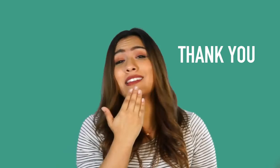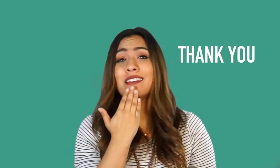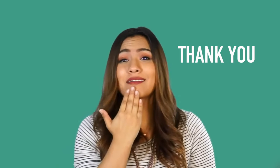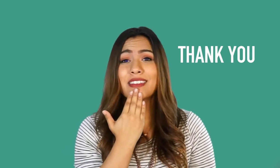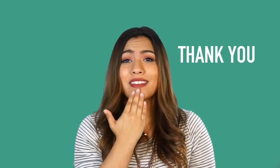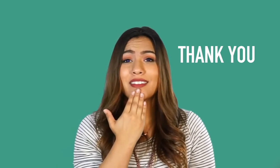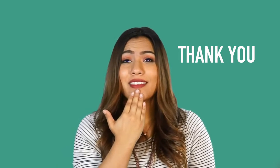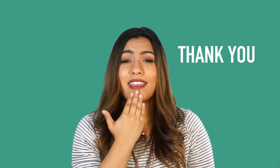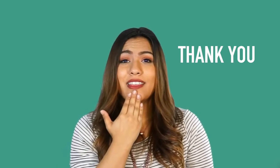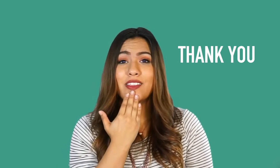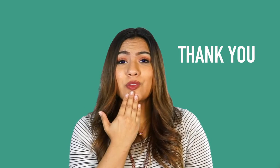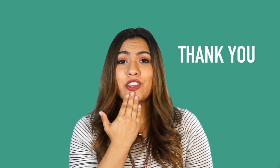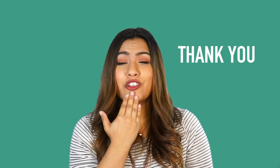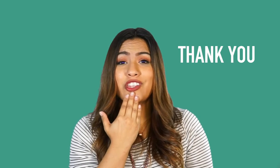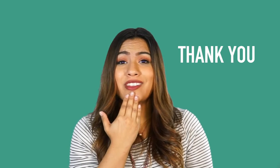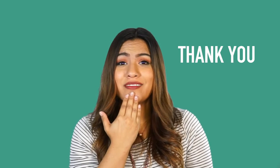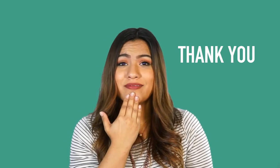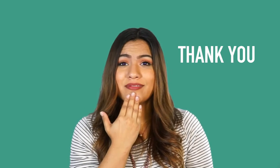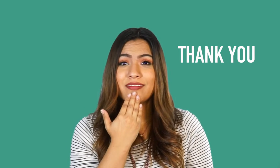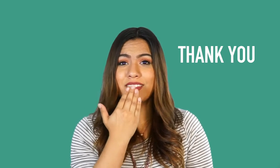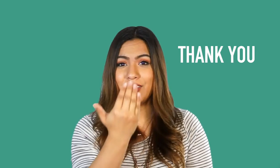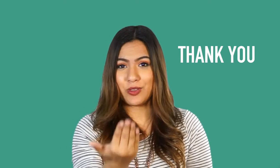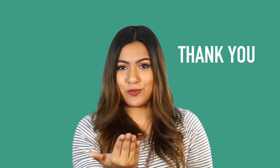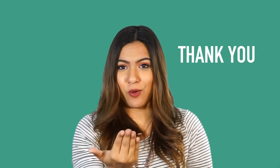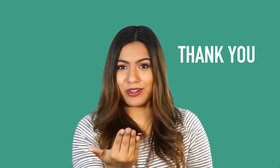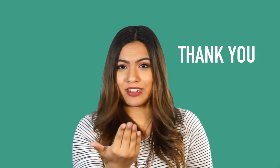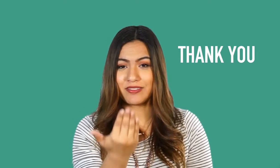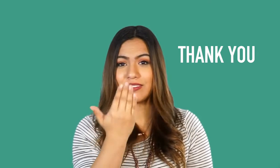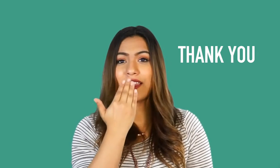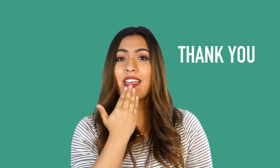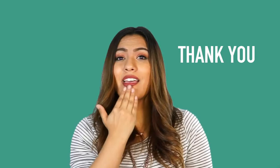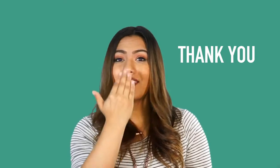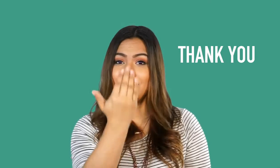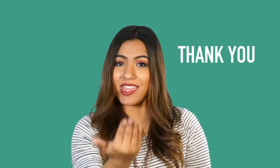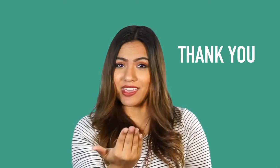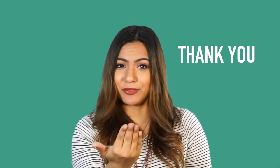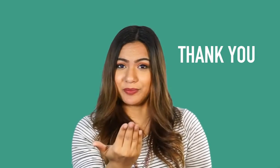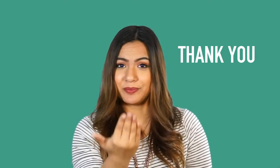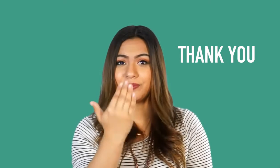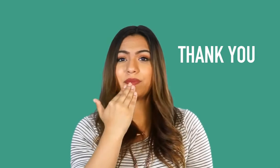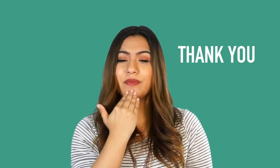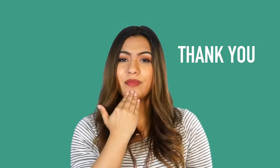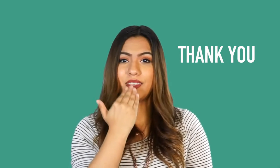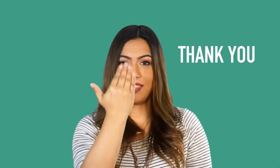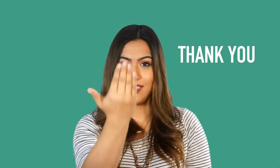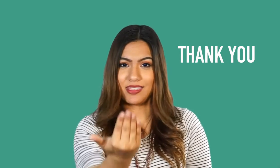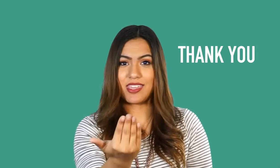connected. Goes on your chin, goes forward. Thank you. Thank you.